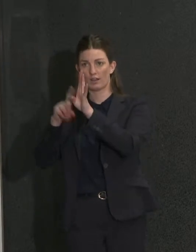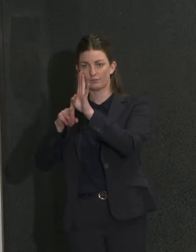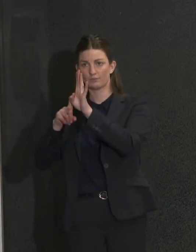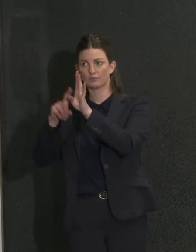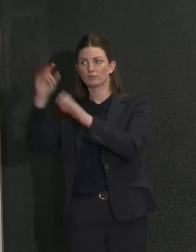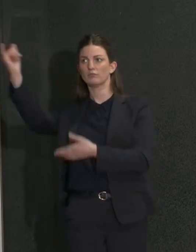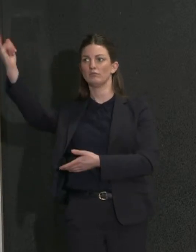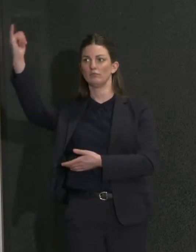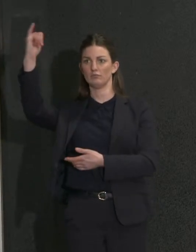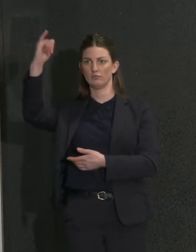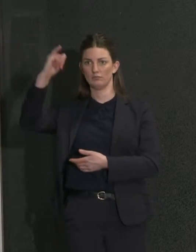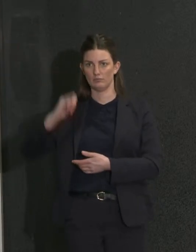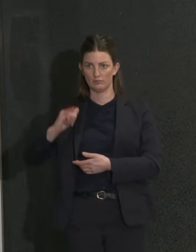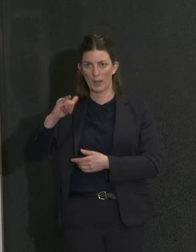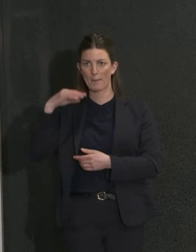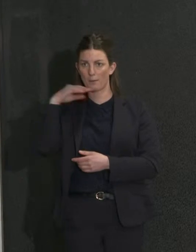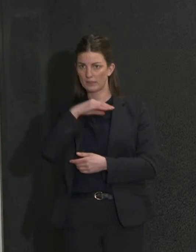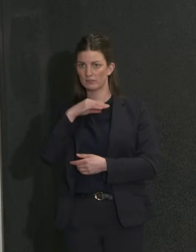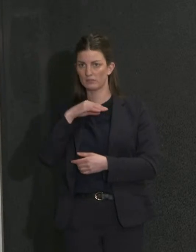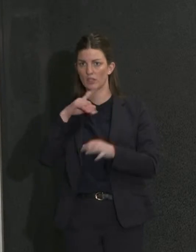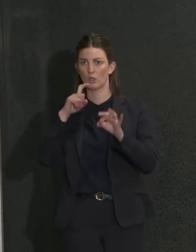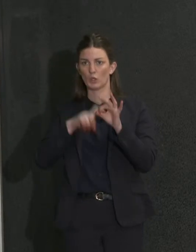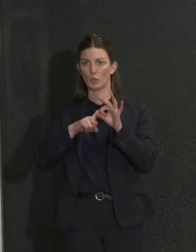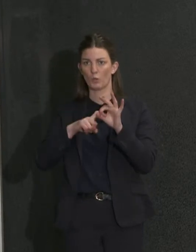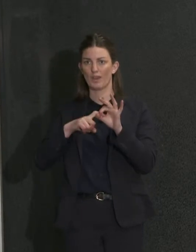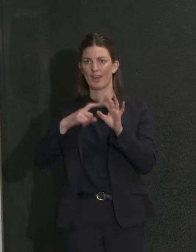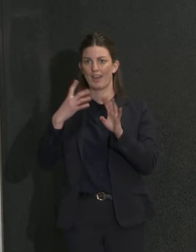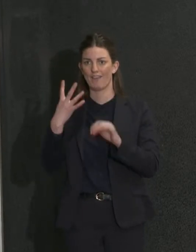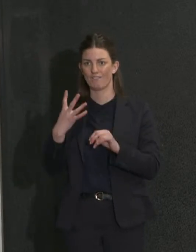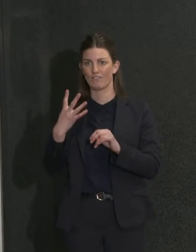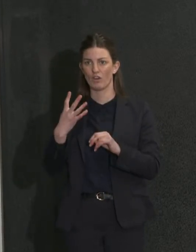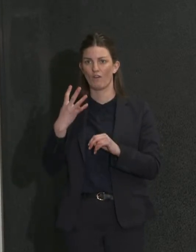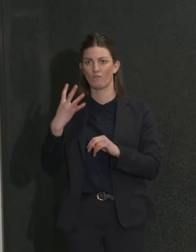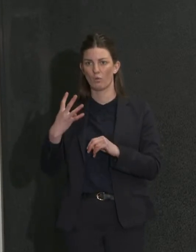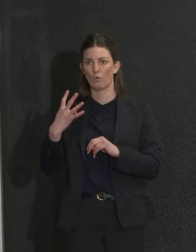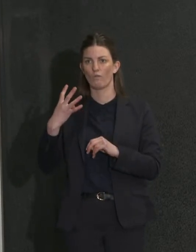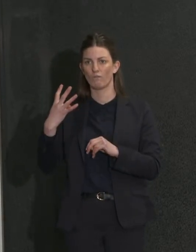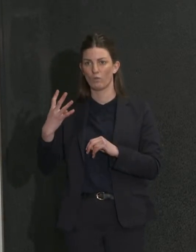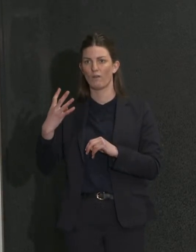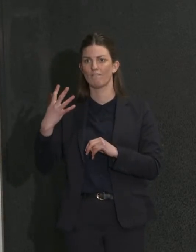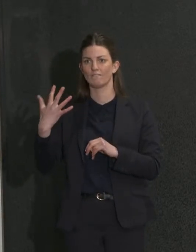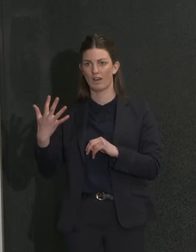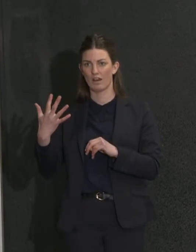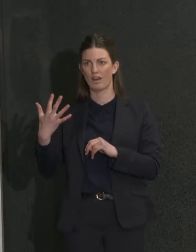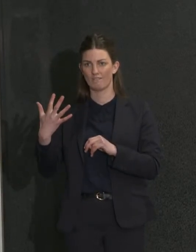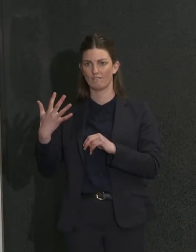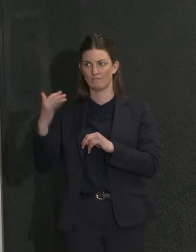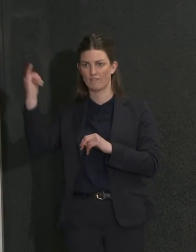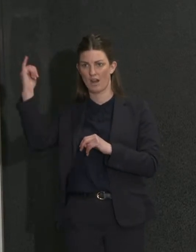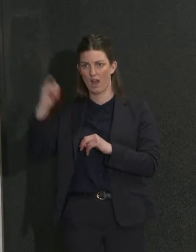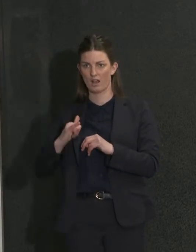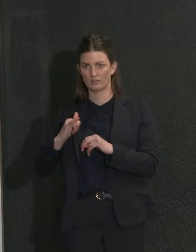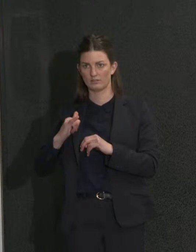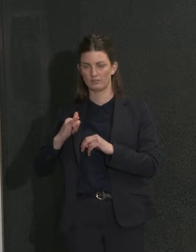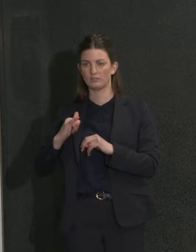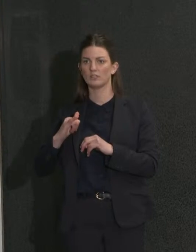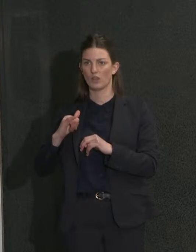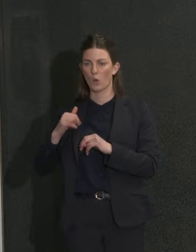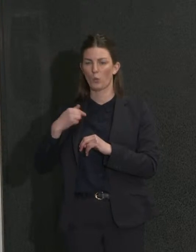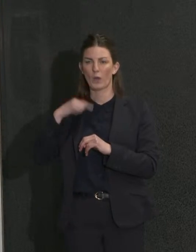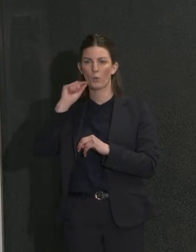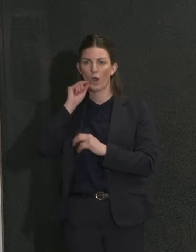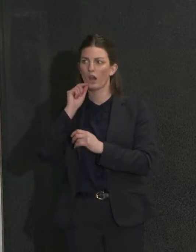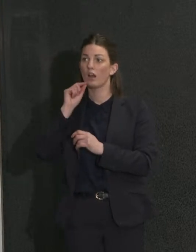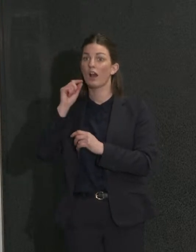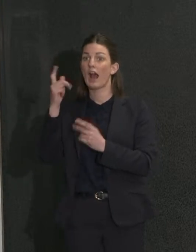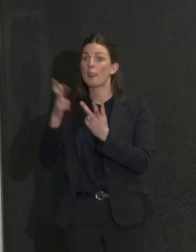to Melbourne on flight QF 445, which left at 12:40. We will be contacting other passengers on that flight over the